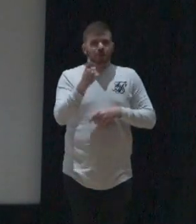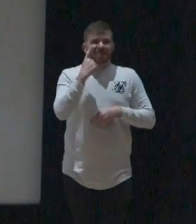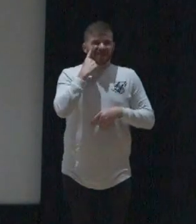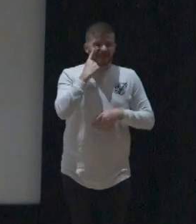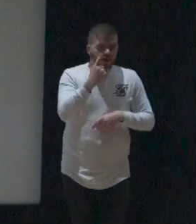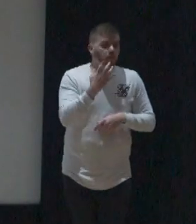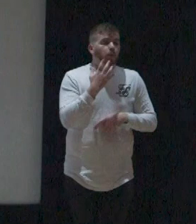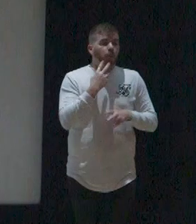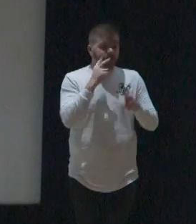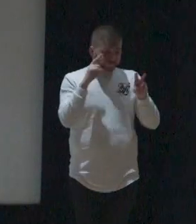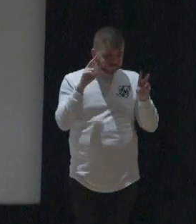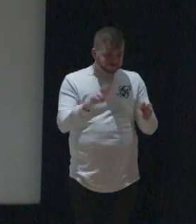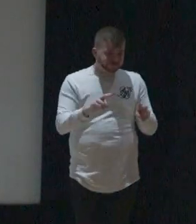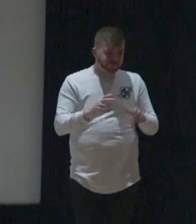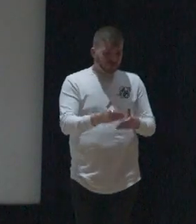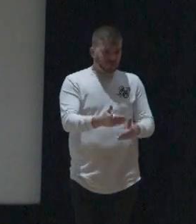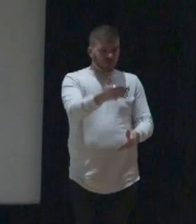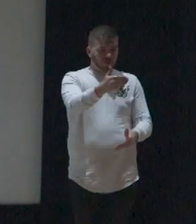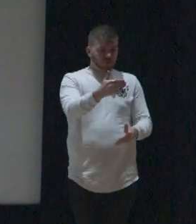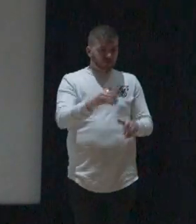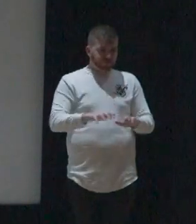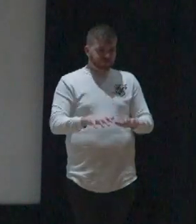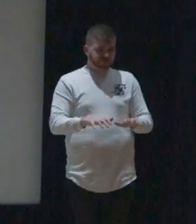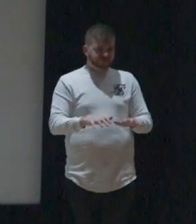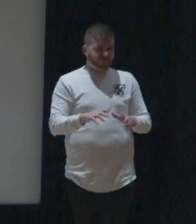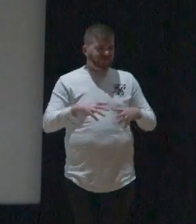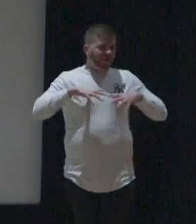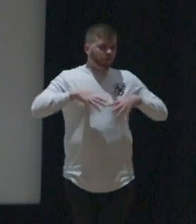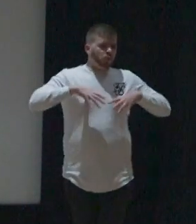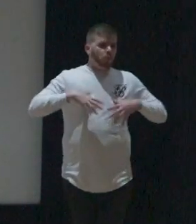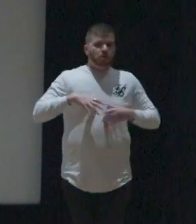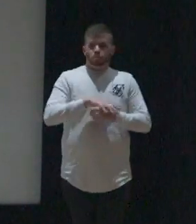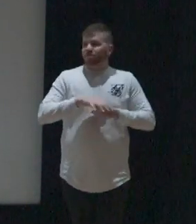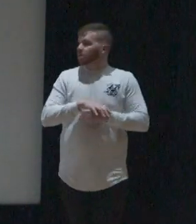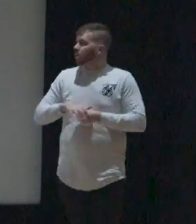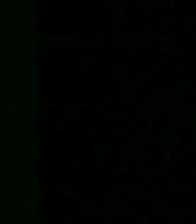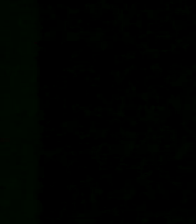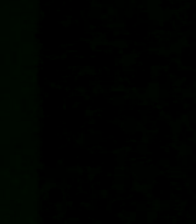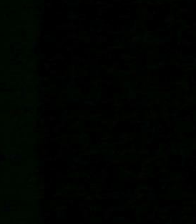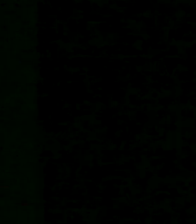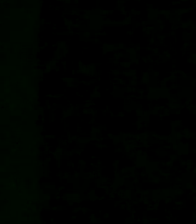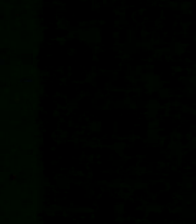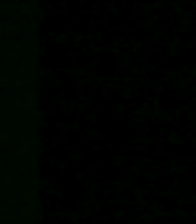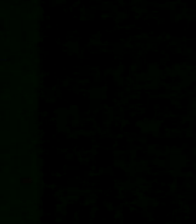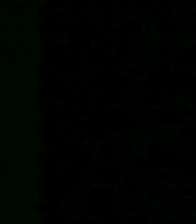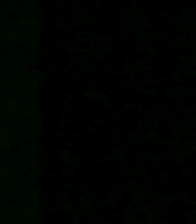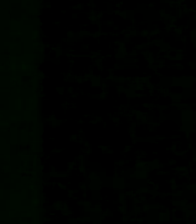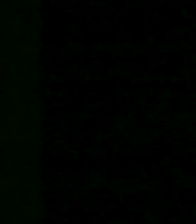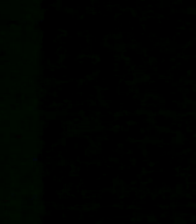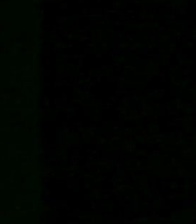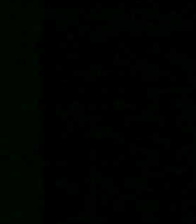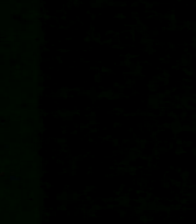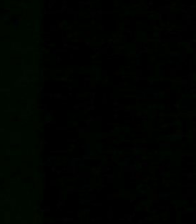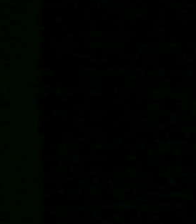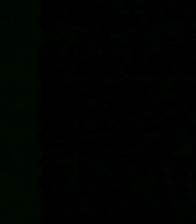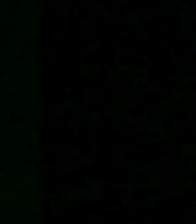they see it on Windows or play it in the casual sort of arena. It seems being something quite light that you could get your mum or granny to join